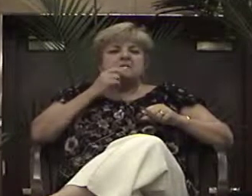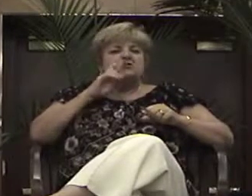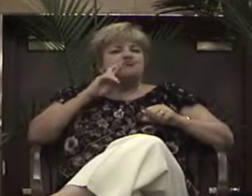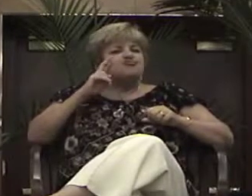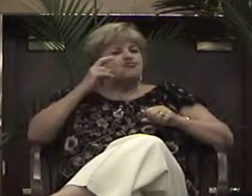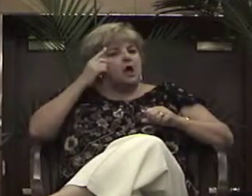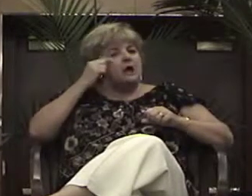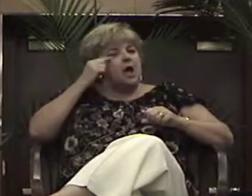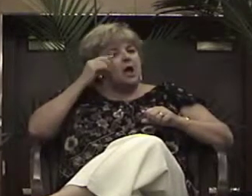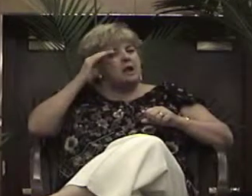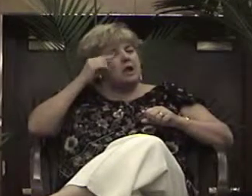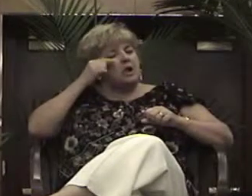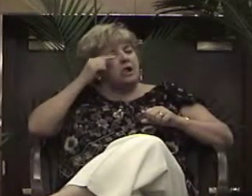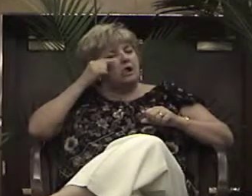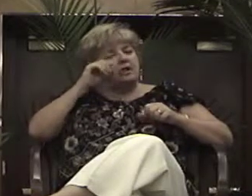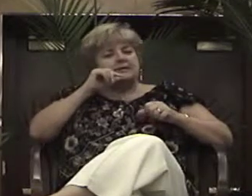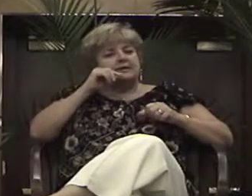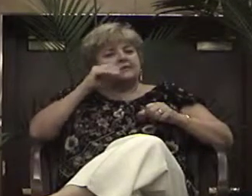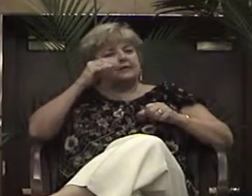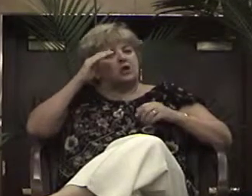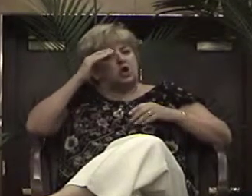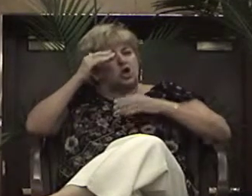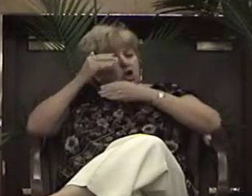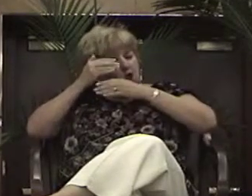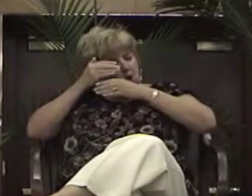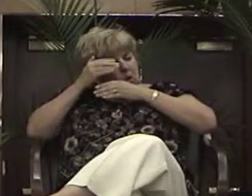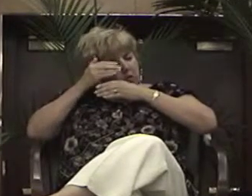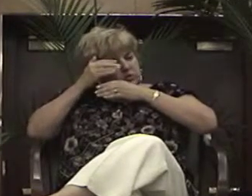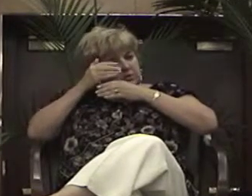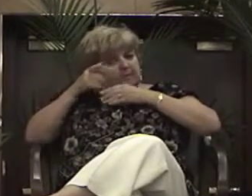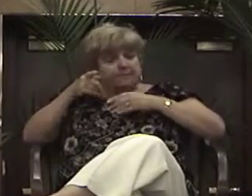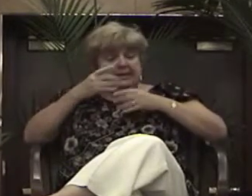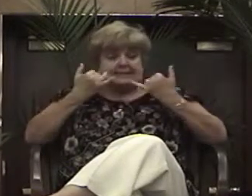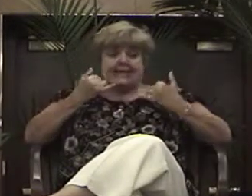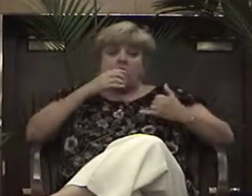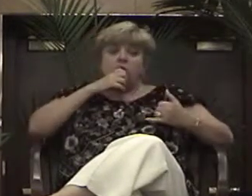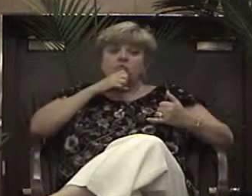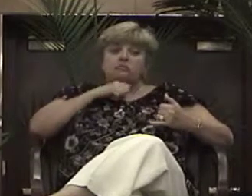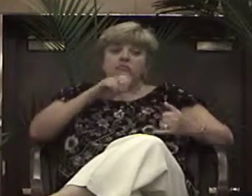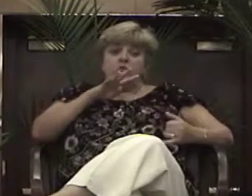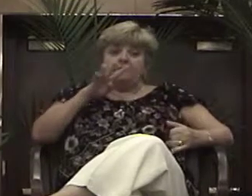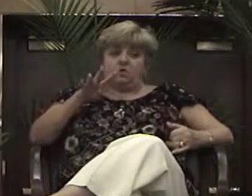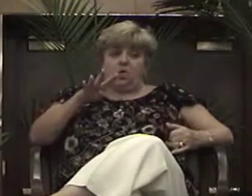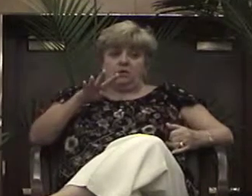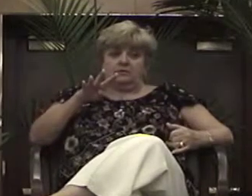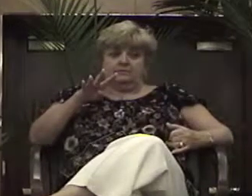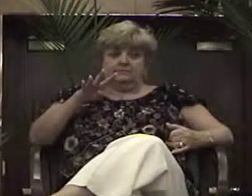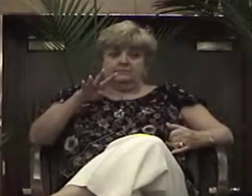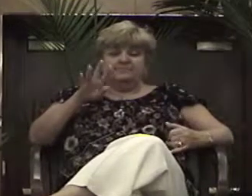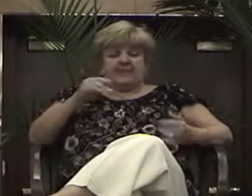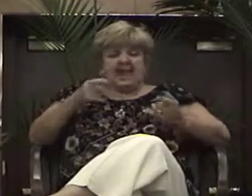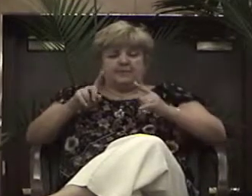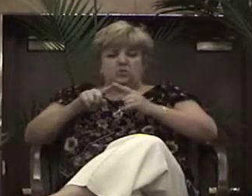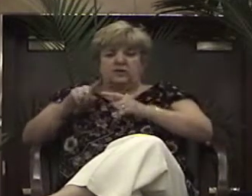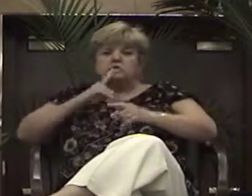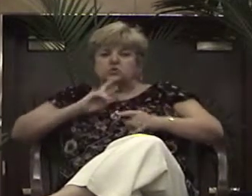close all the way when he sleeps, but it's just about there, and he's 44. You see, all of the things that's come my